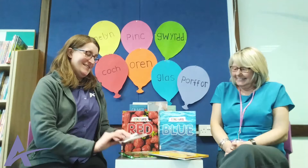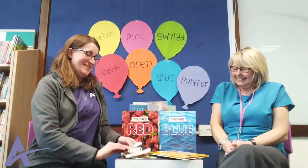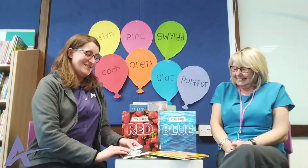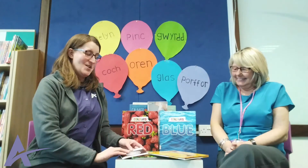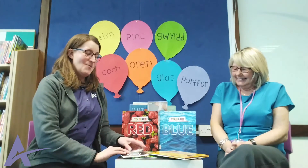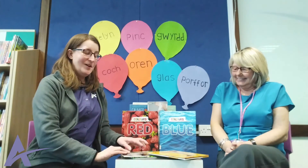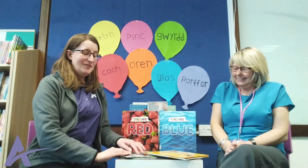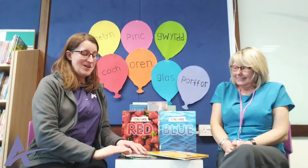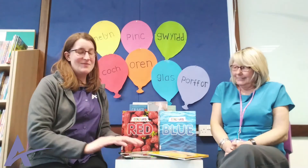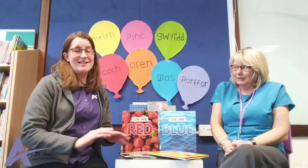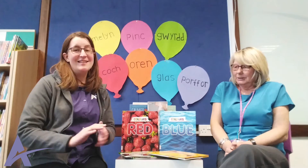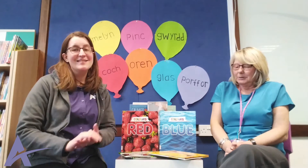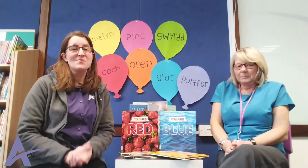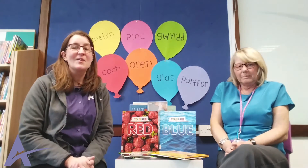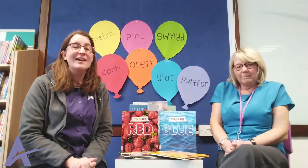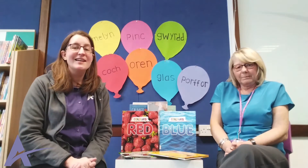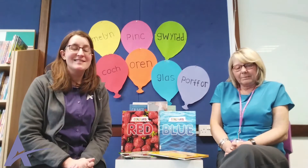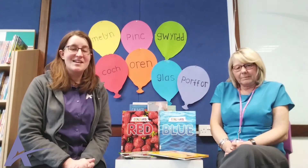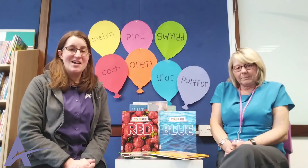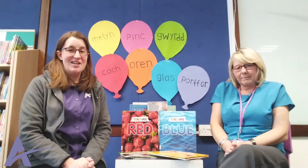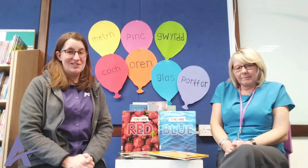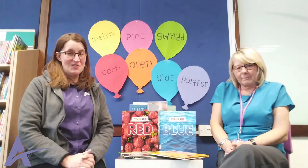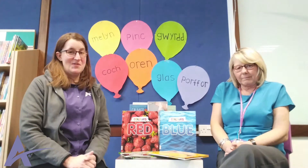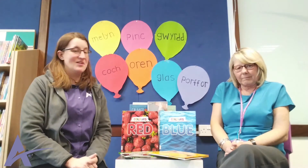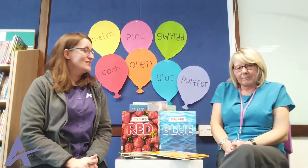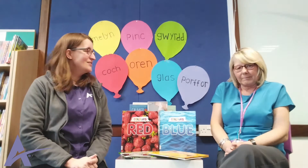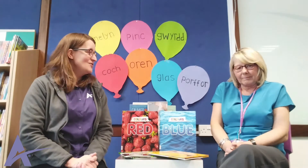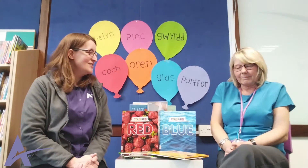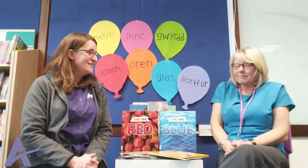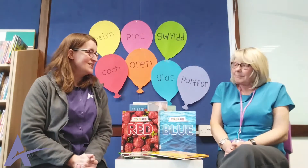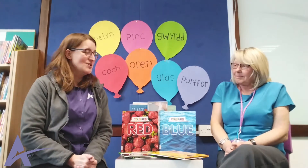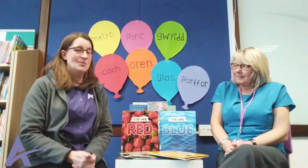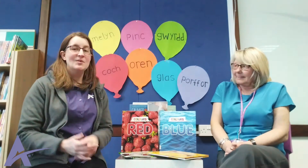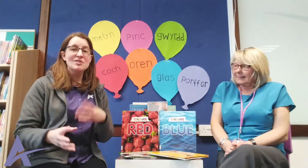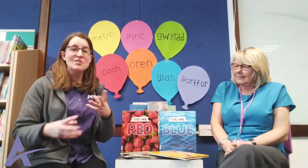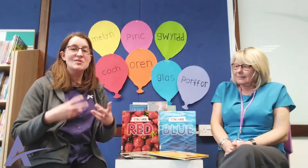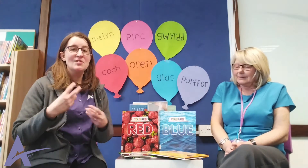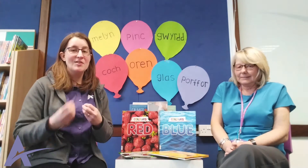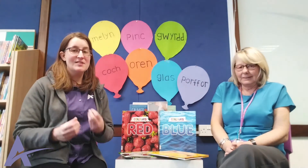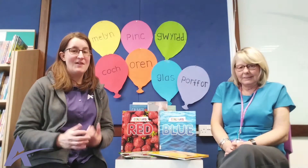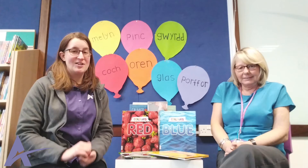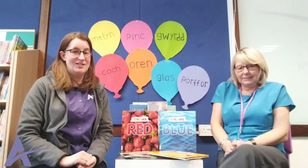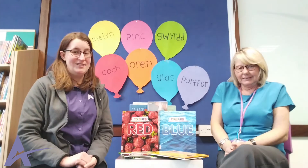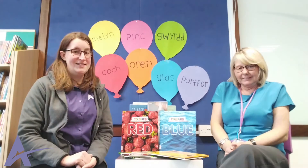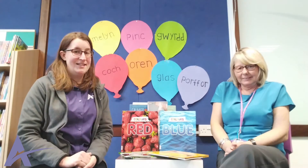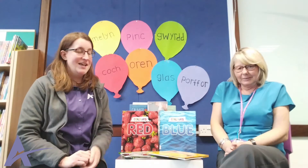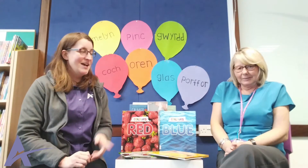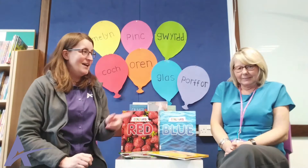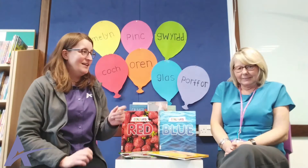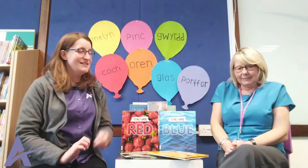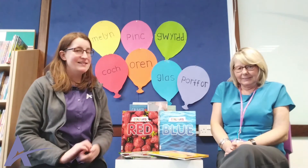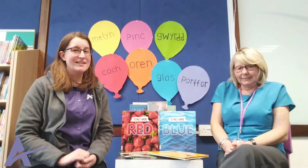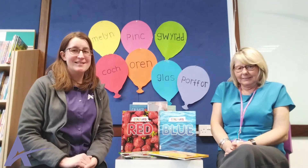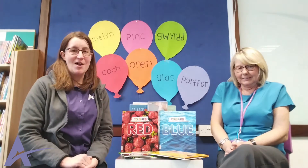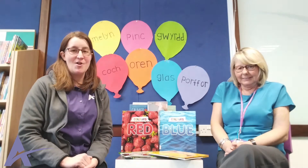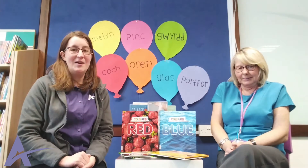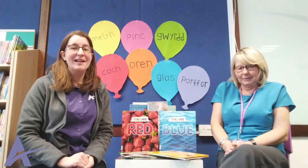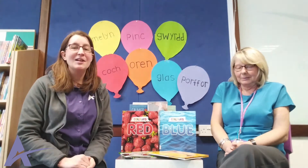So you will have noticed that when Liz and I are doing our songs, we do lots of actions. And Liz is going to tell you a little bit